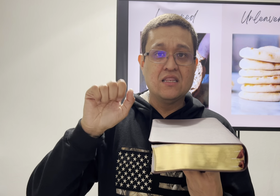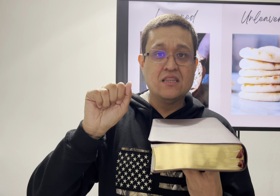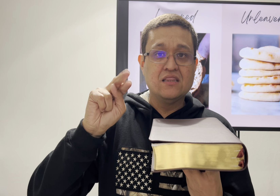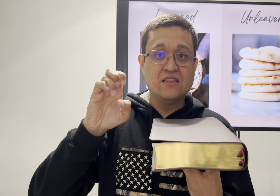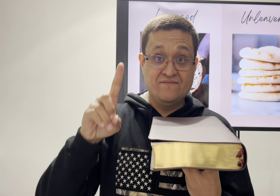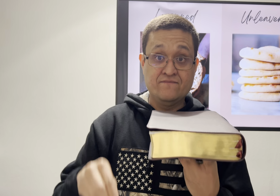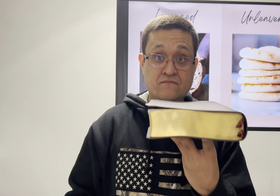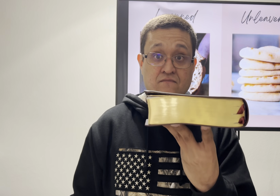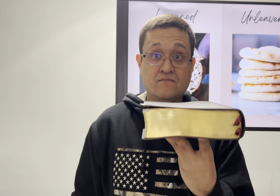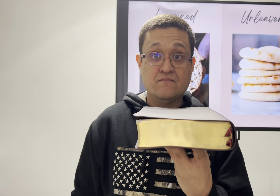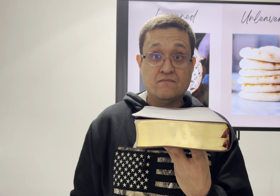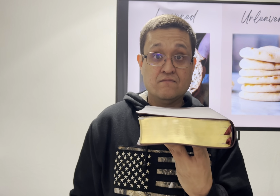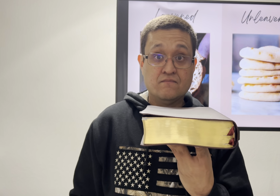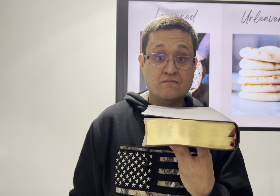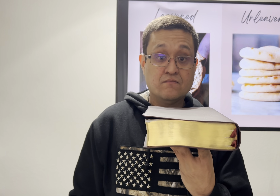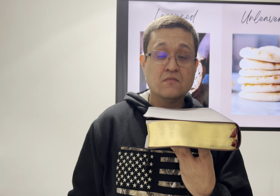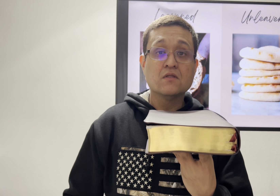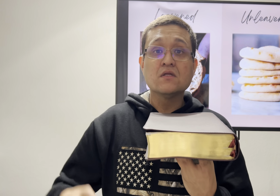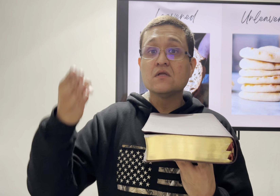This is unleavened.